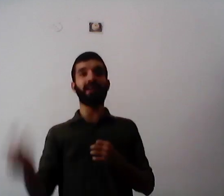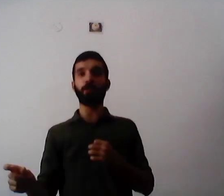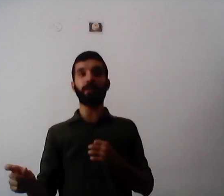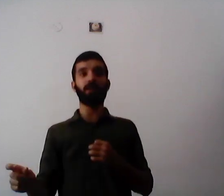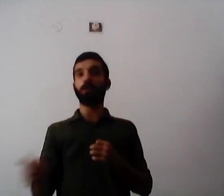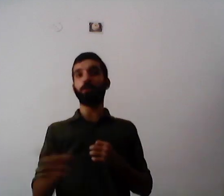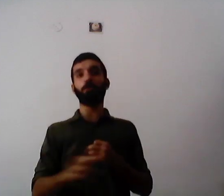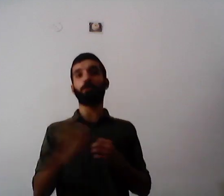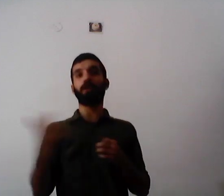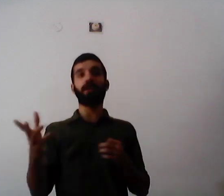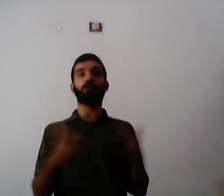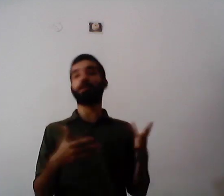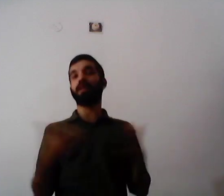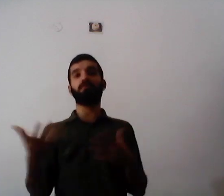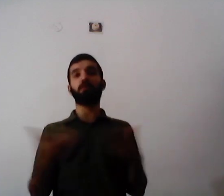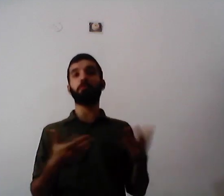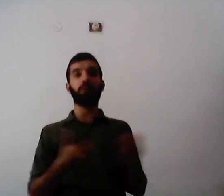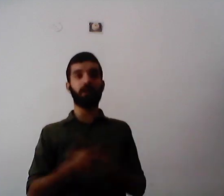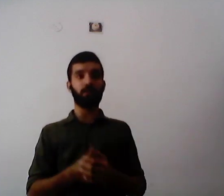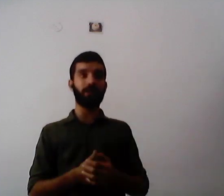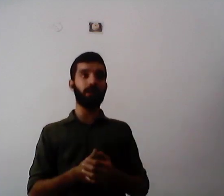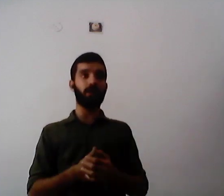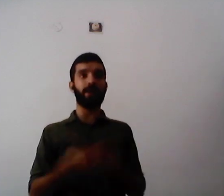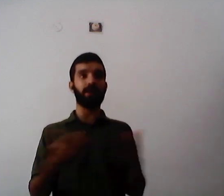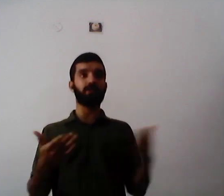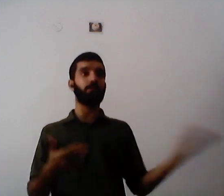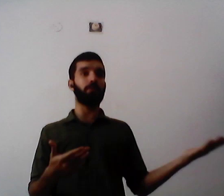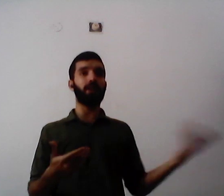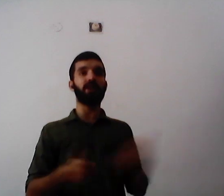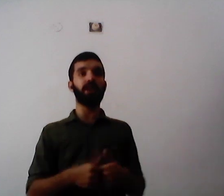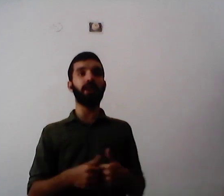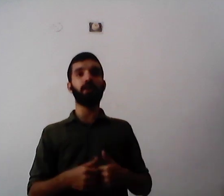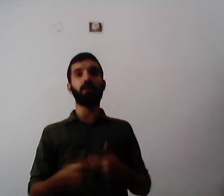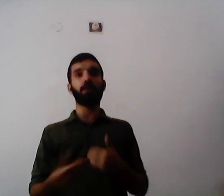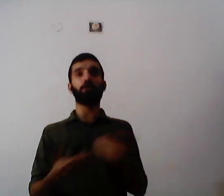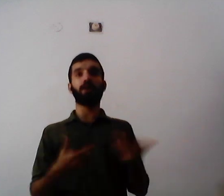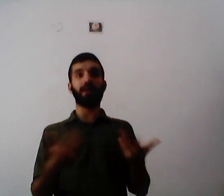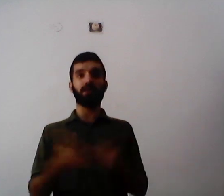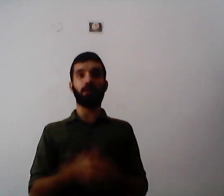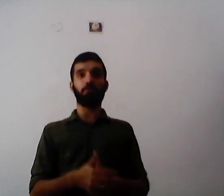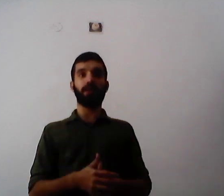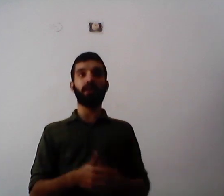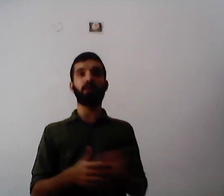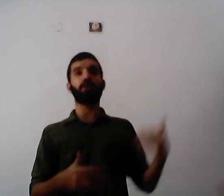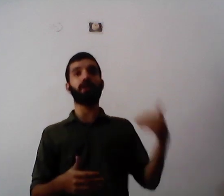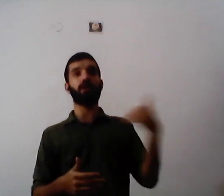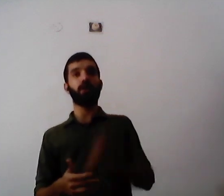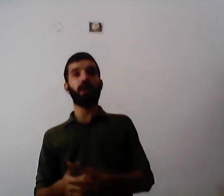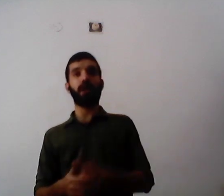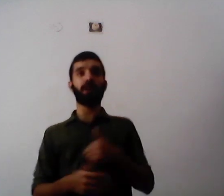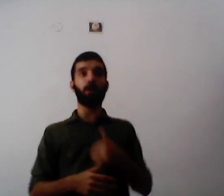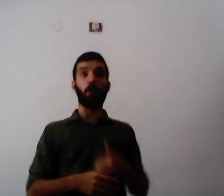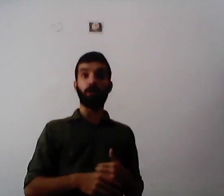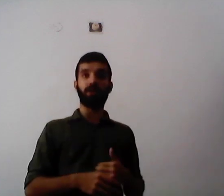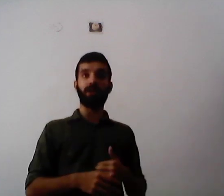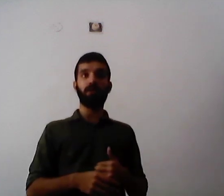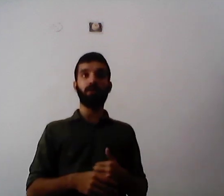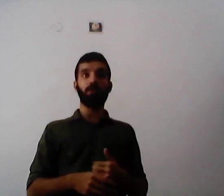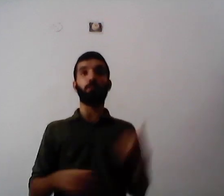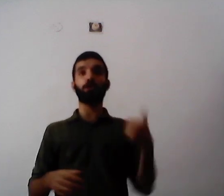liquid. You know, like you can remember it with an example, a tea sugar example, right? If you are having a hot tea, more sugar